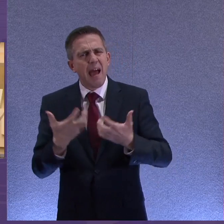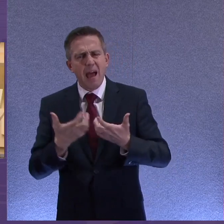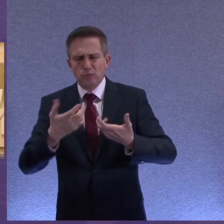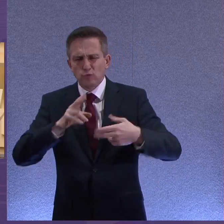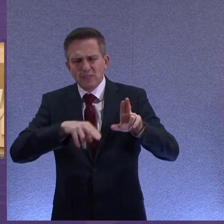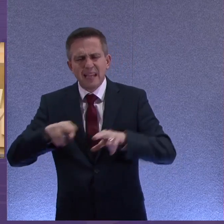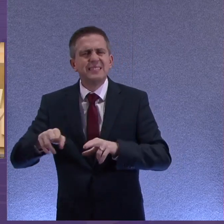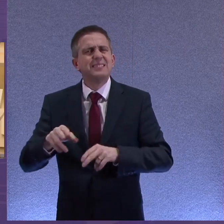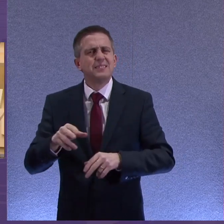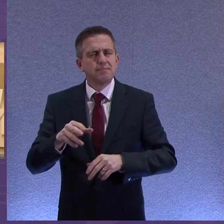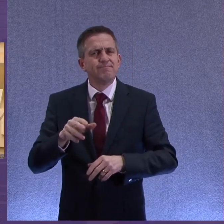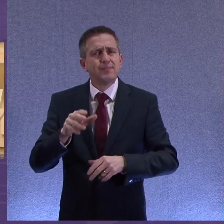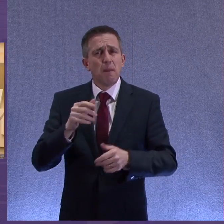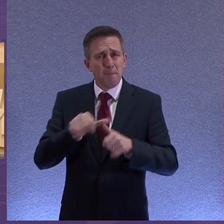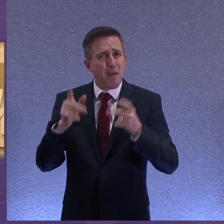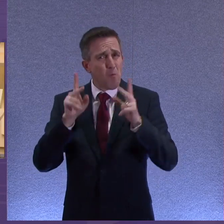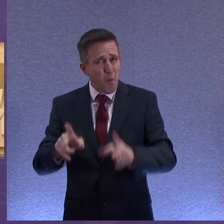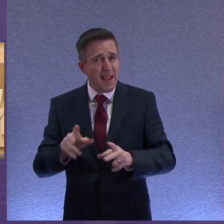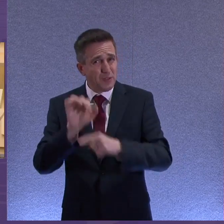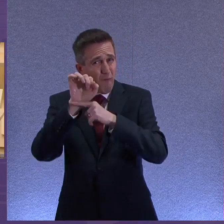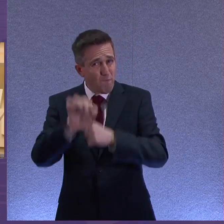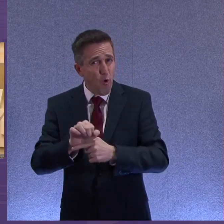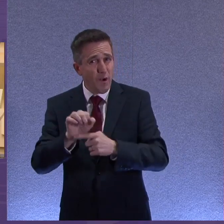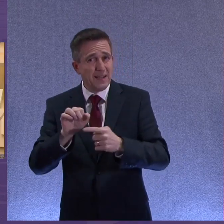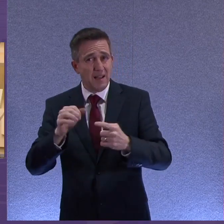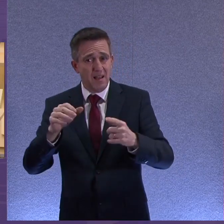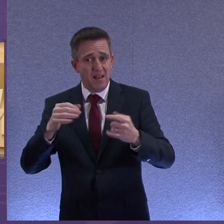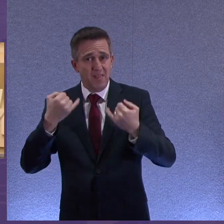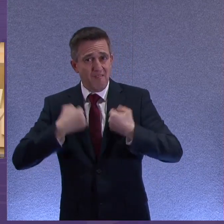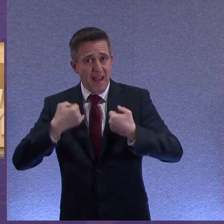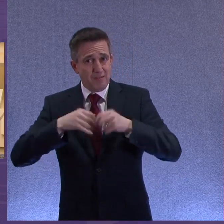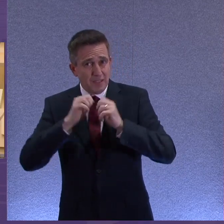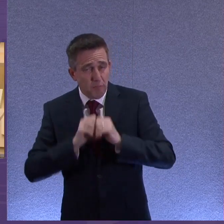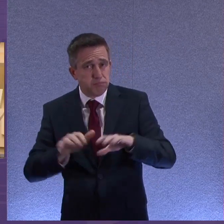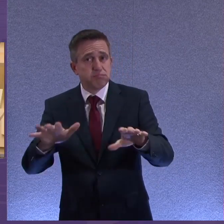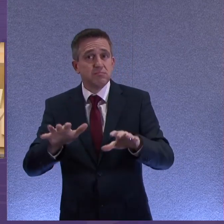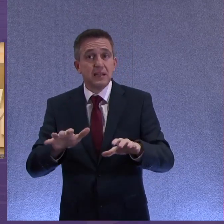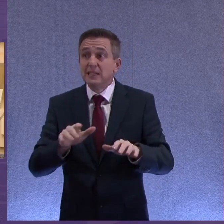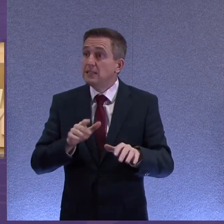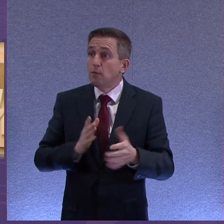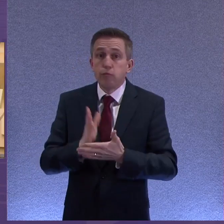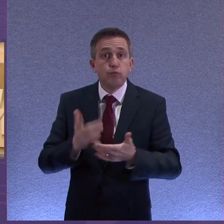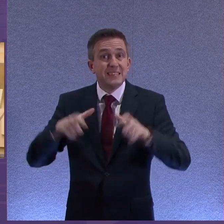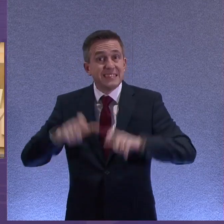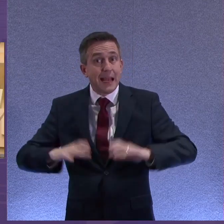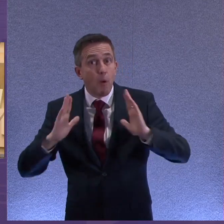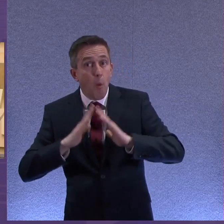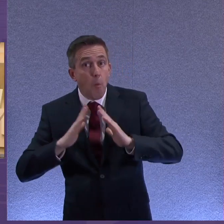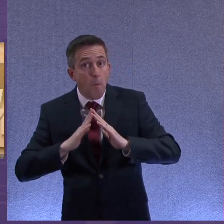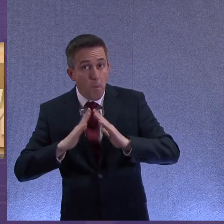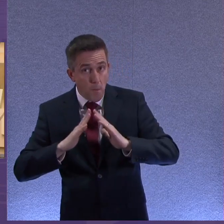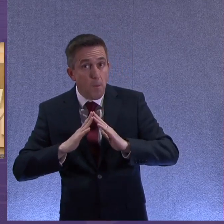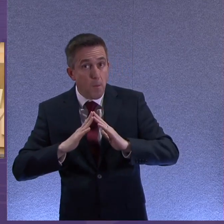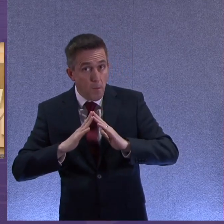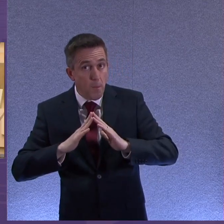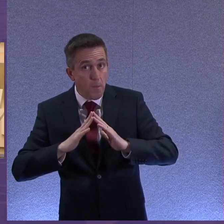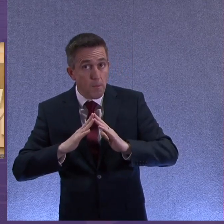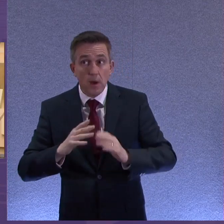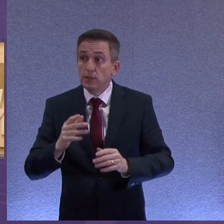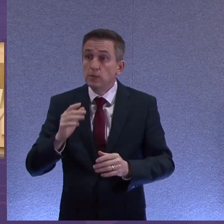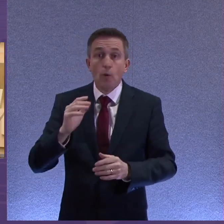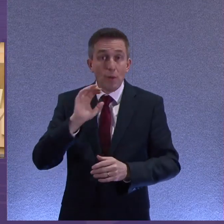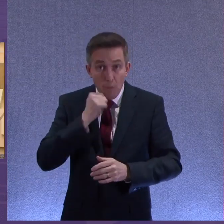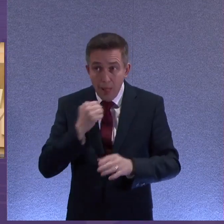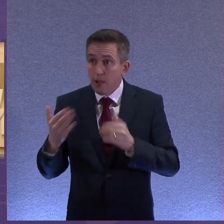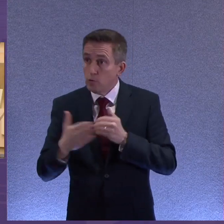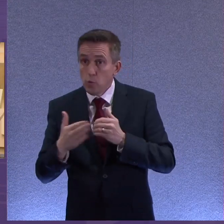spread of this virus is by staying at home and following the advice. We are ramping up testing capacity, but we have